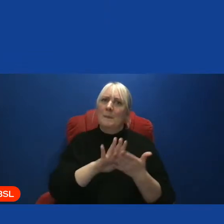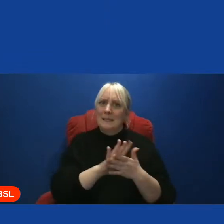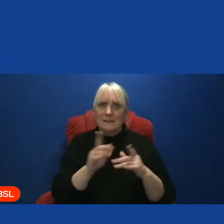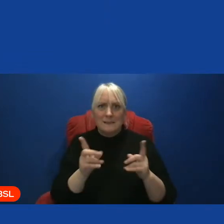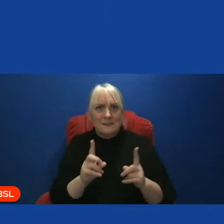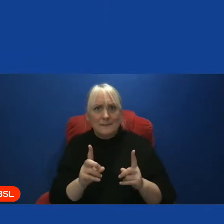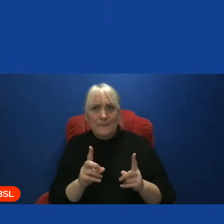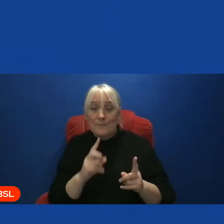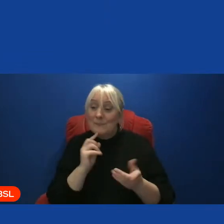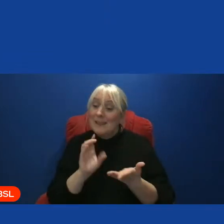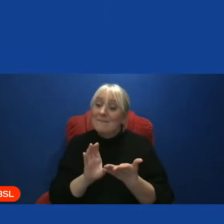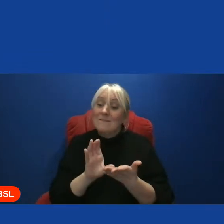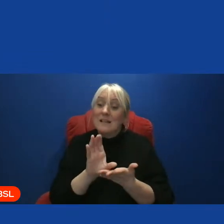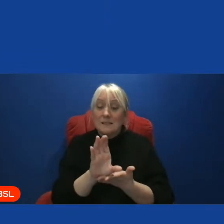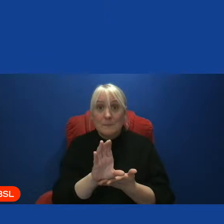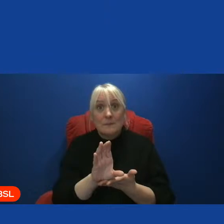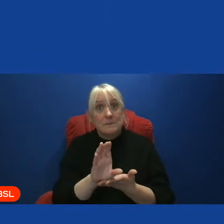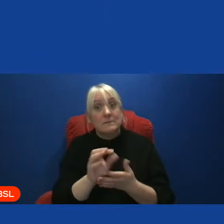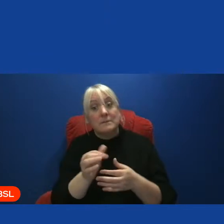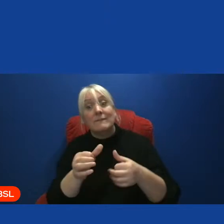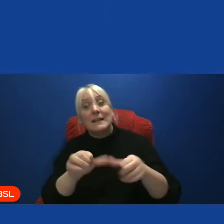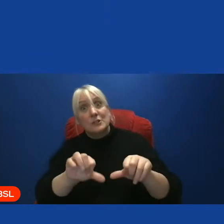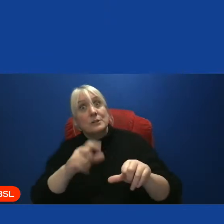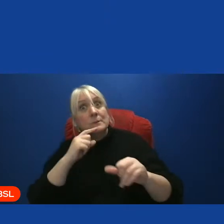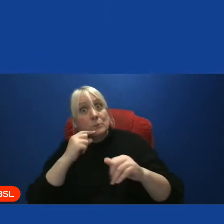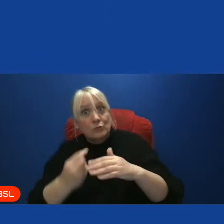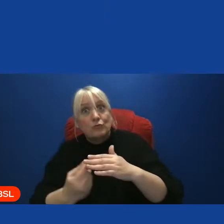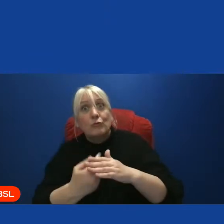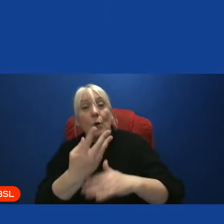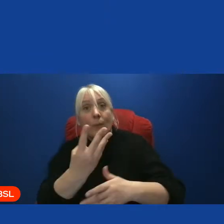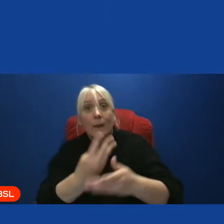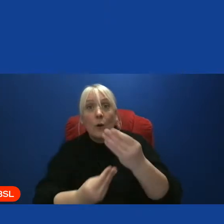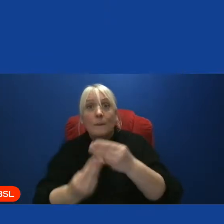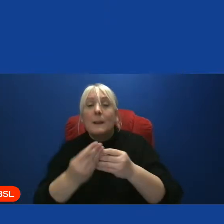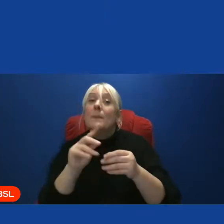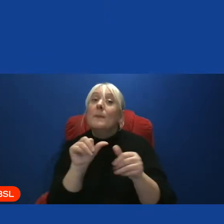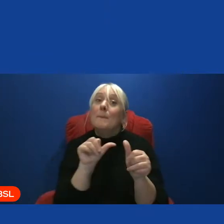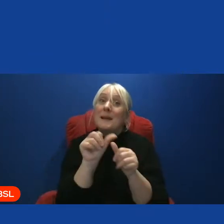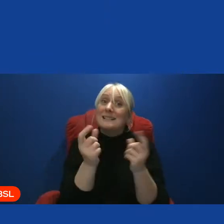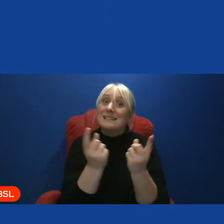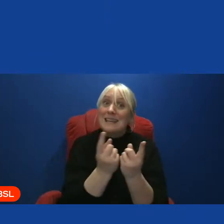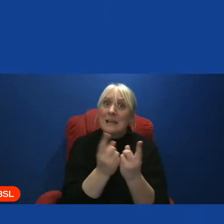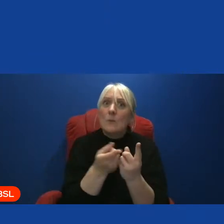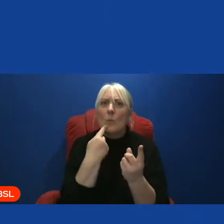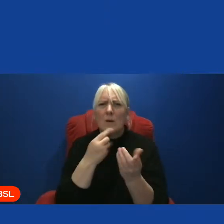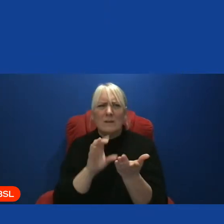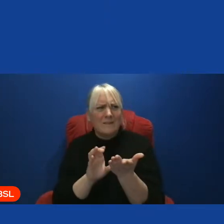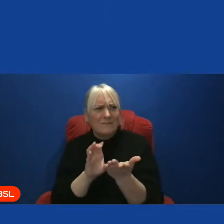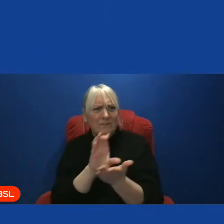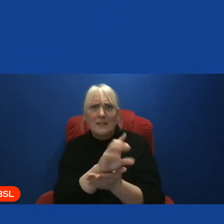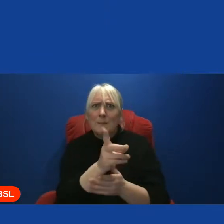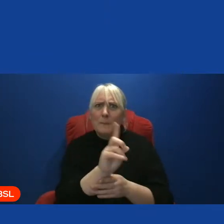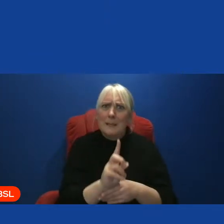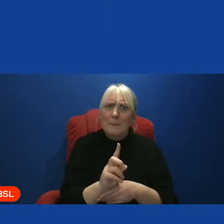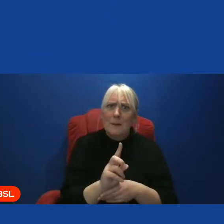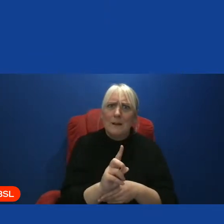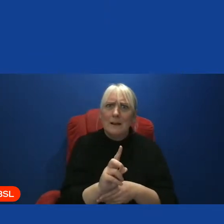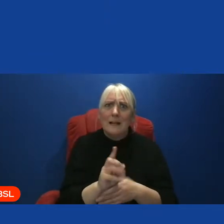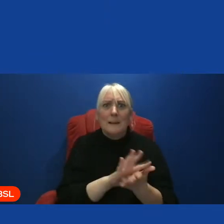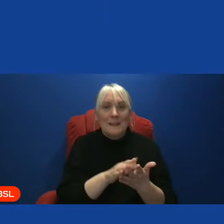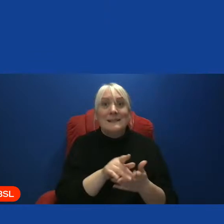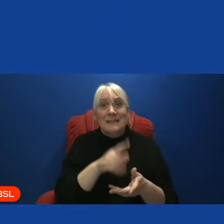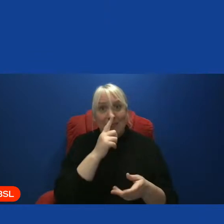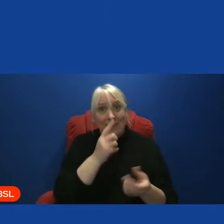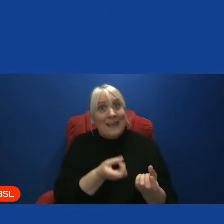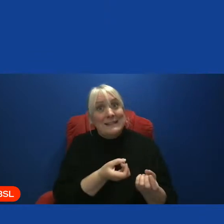that investment will eventually grow the economy. But the best thing to do is always put money in people's pockets so they can spend. It